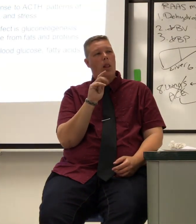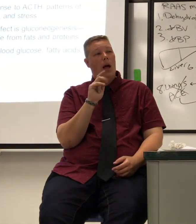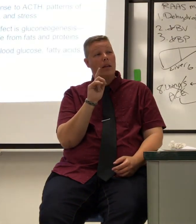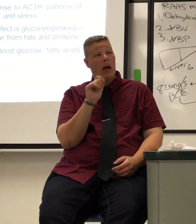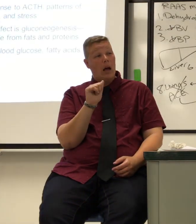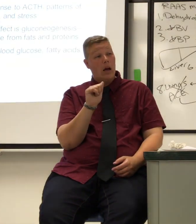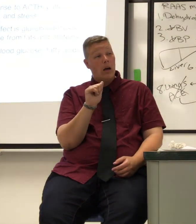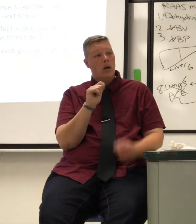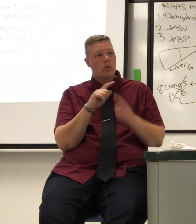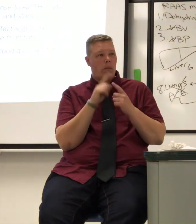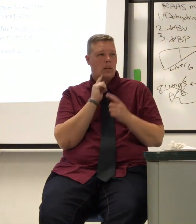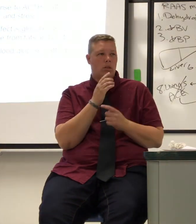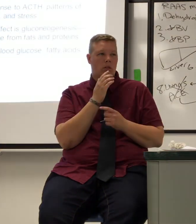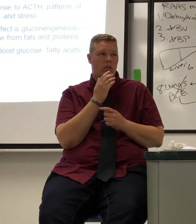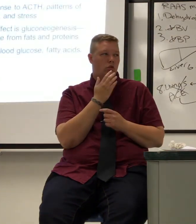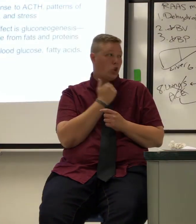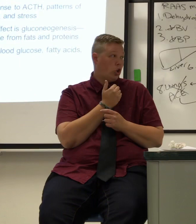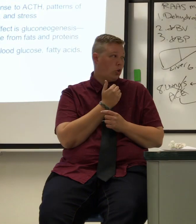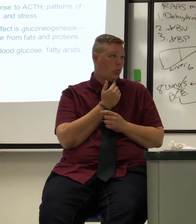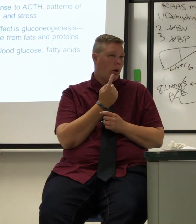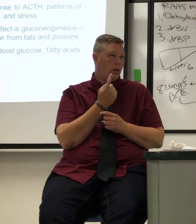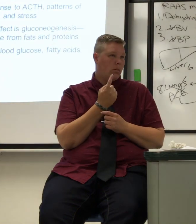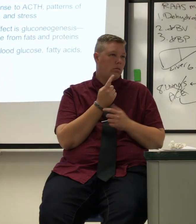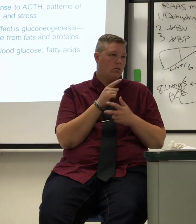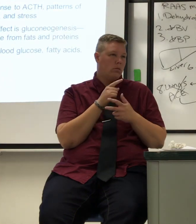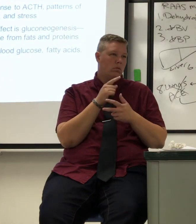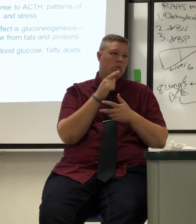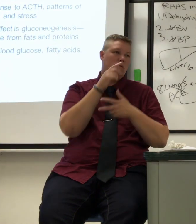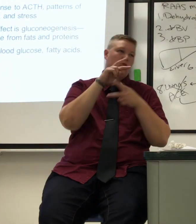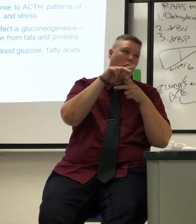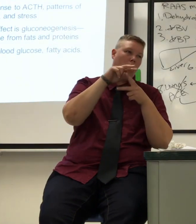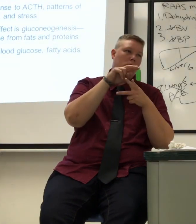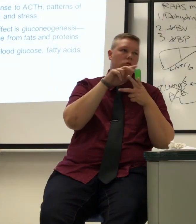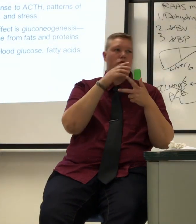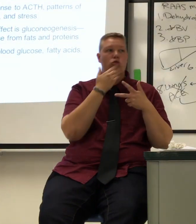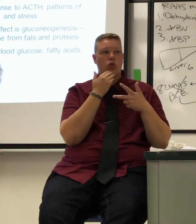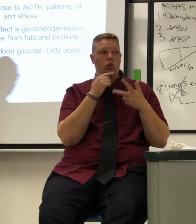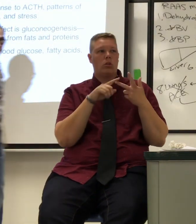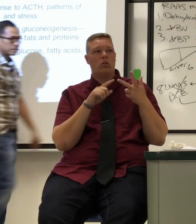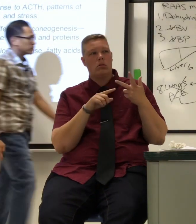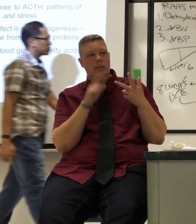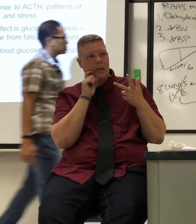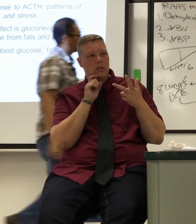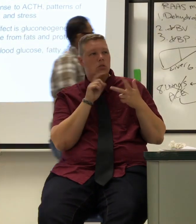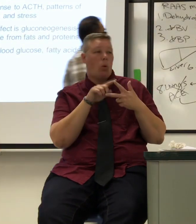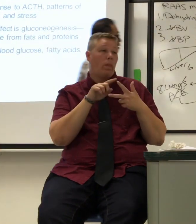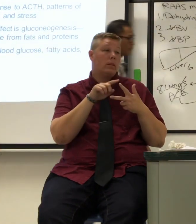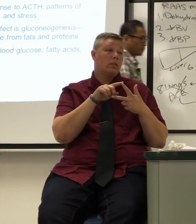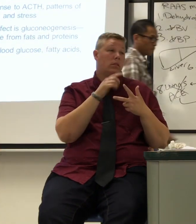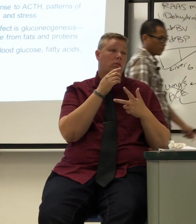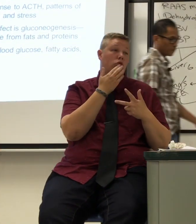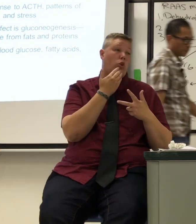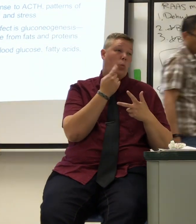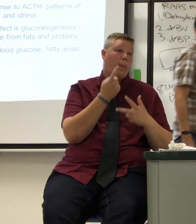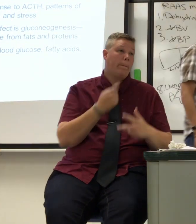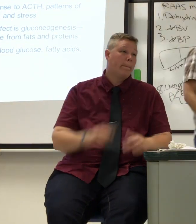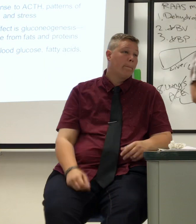I do want you to know cortisol. Okay, I did mention that. Here's a slide of its effects.